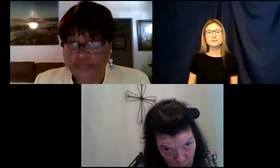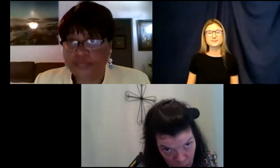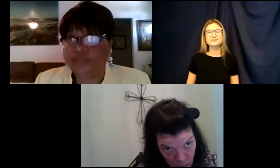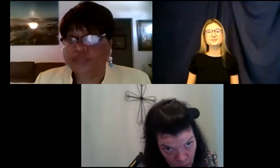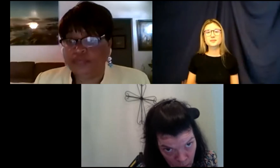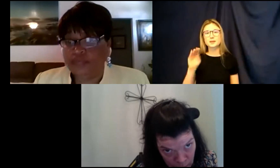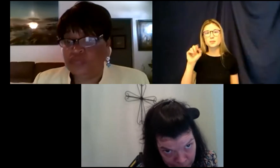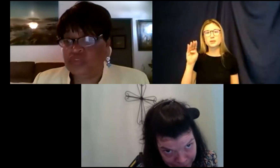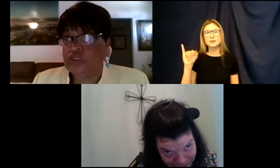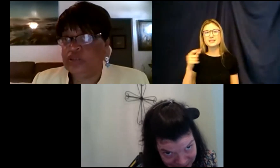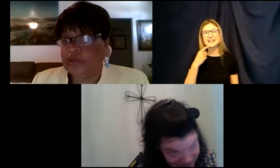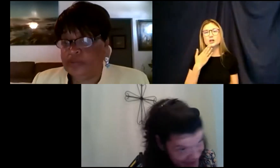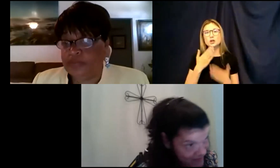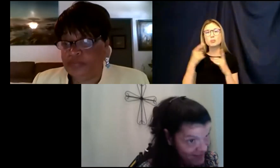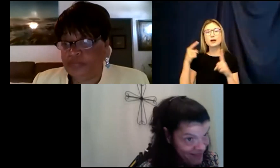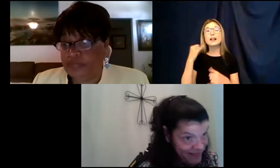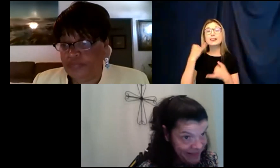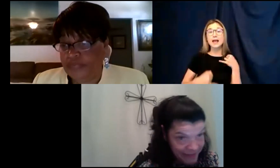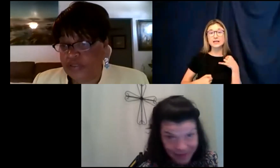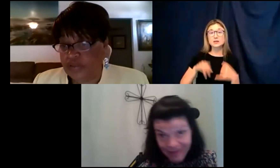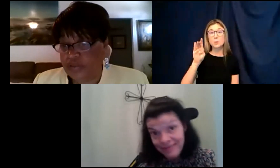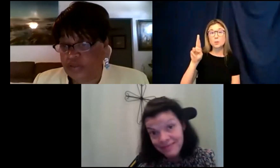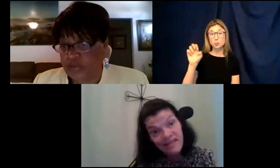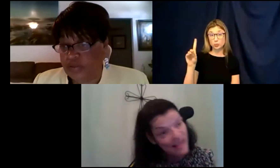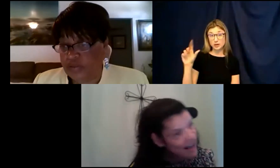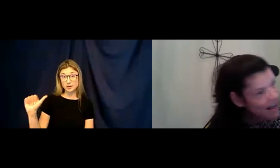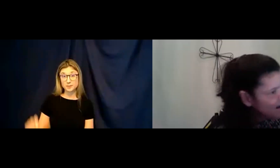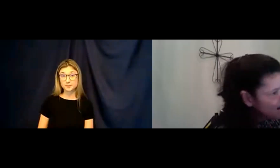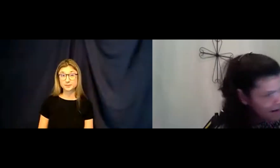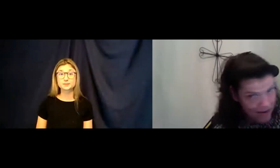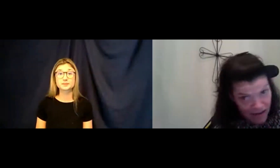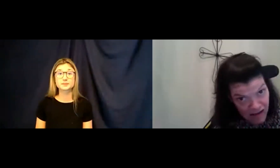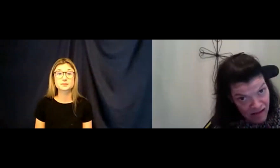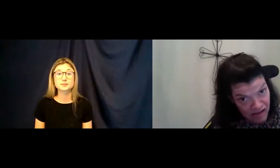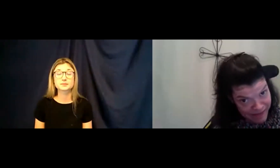And then last person would be Brenda.